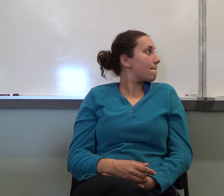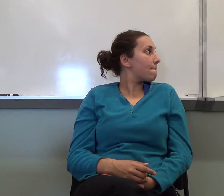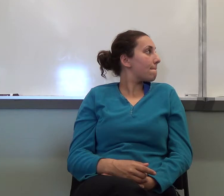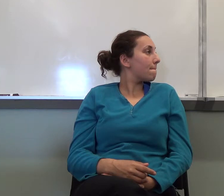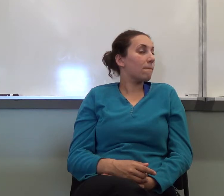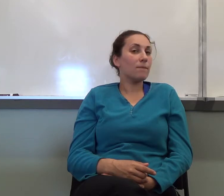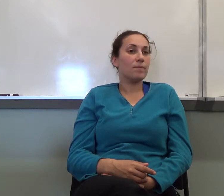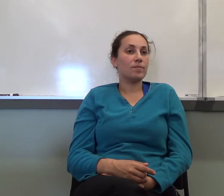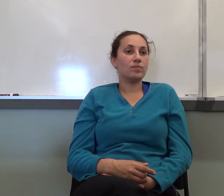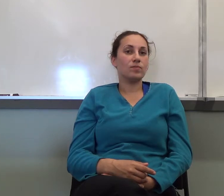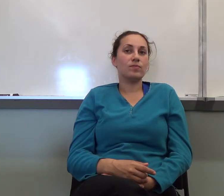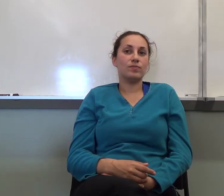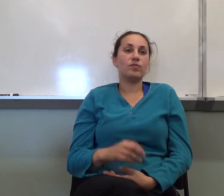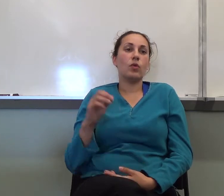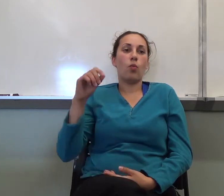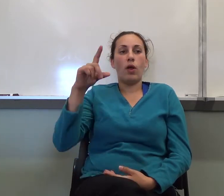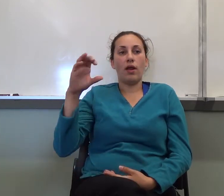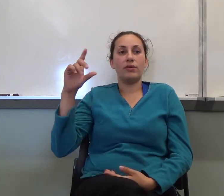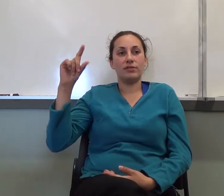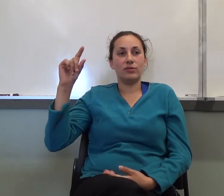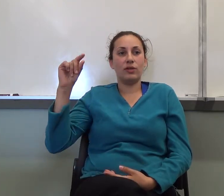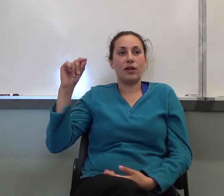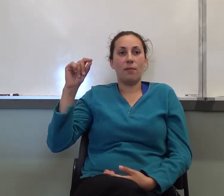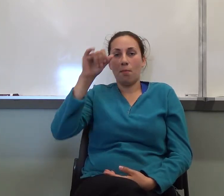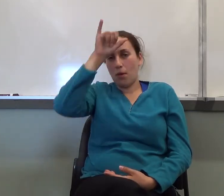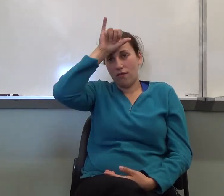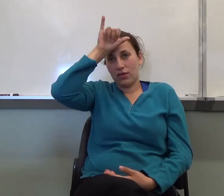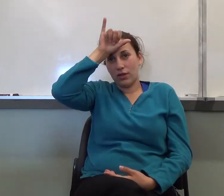is 120% of 94.